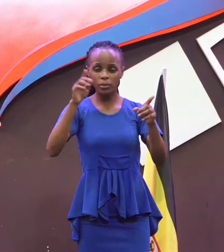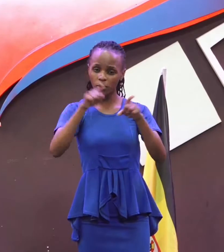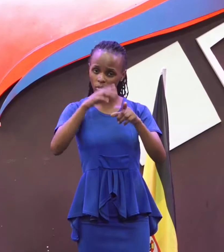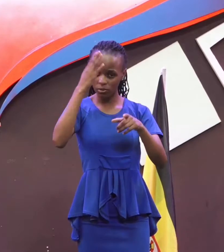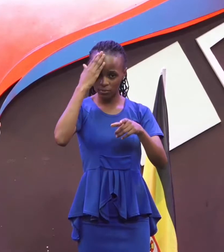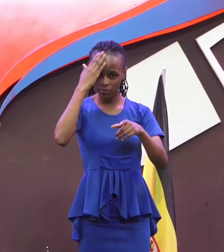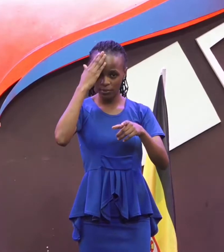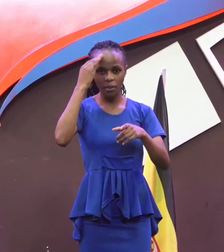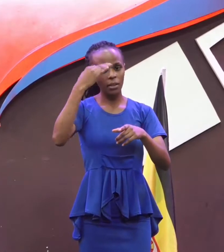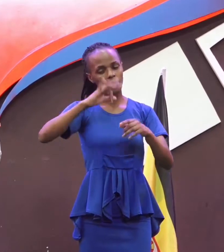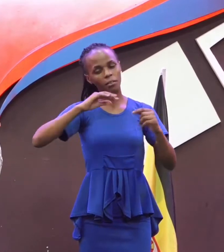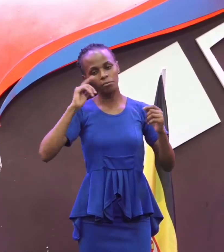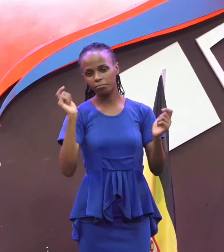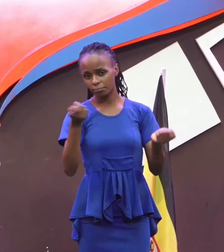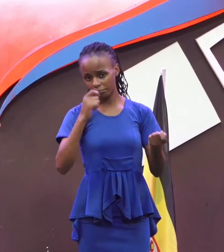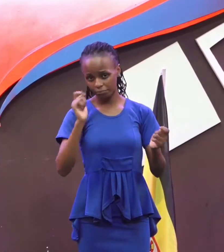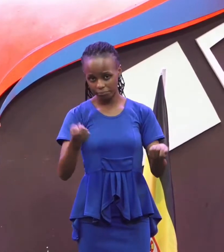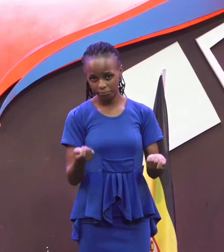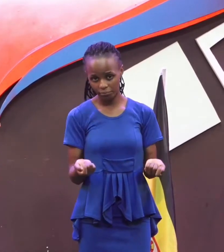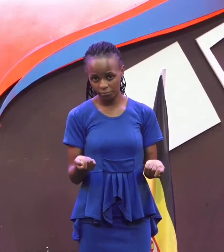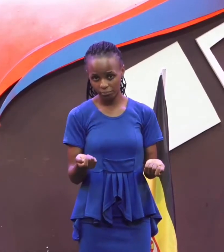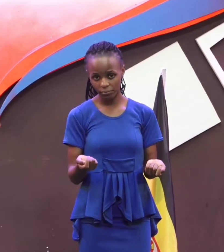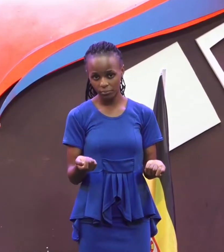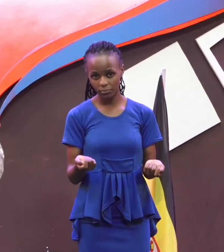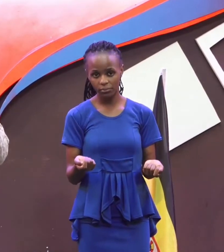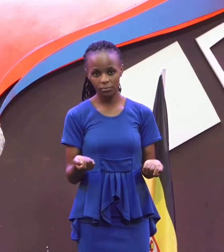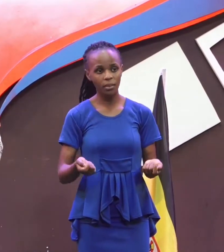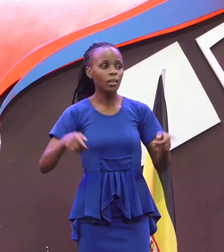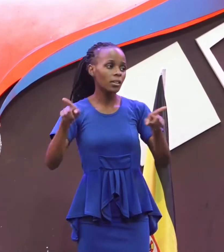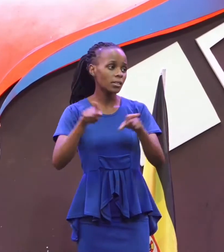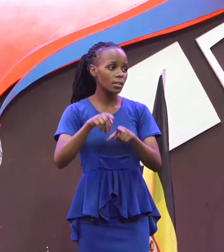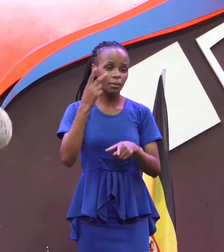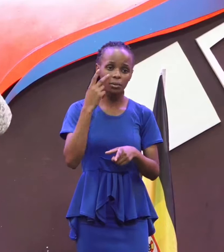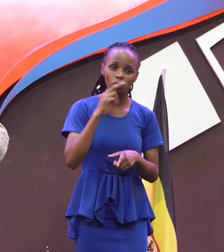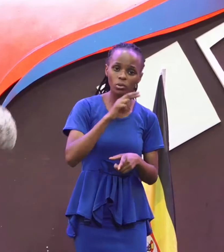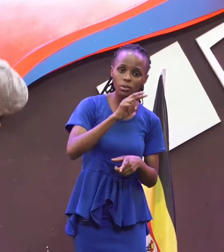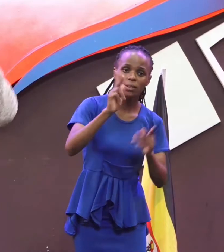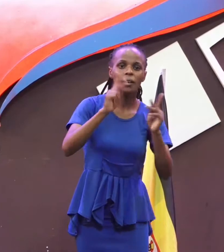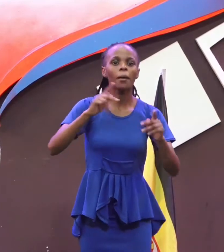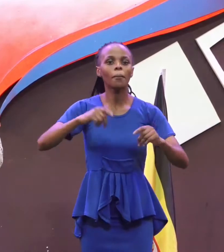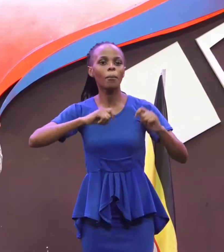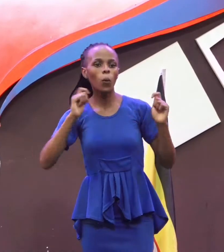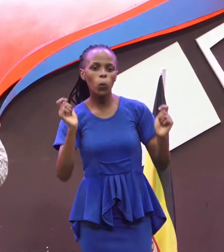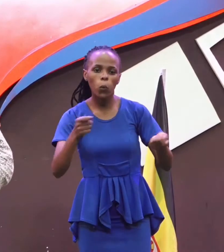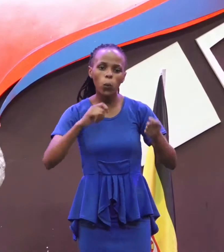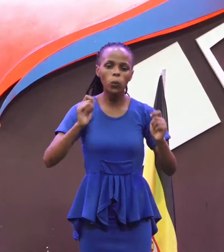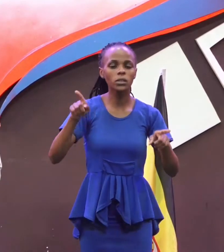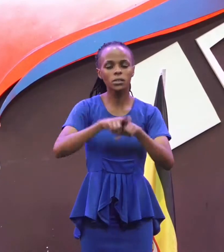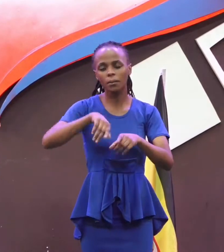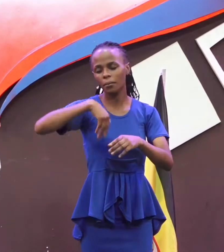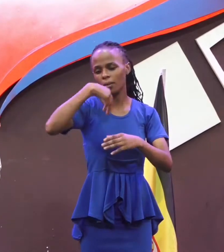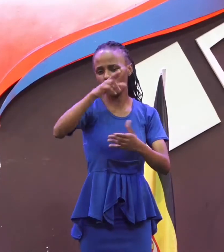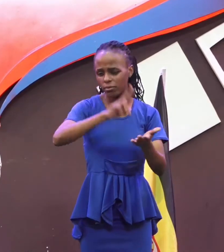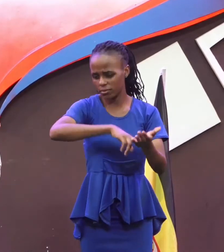from which you came. Bwebanga ndogo. If it is a sorcery family, and you've seen those who